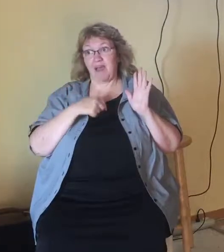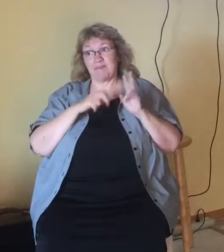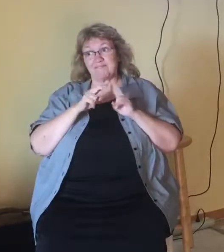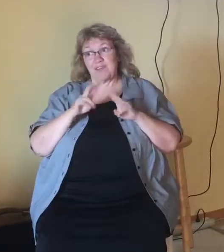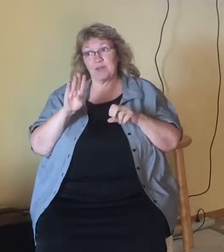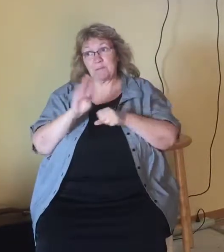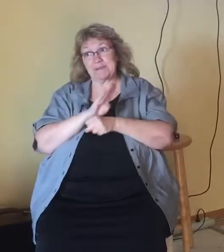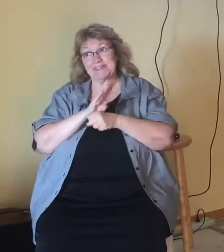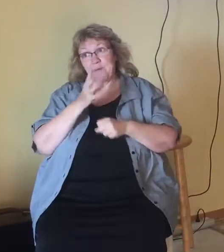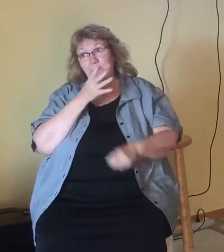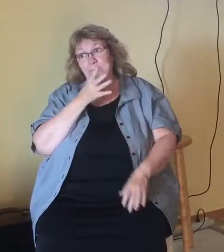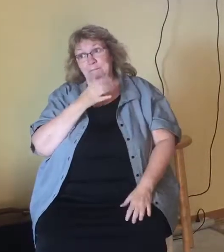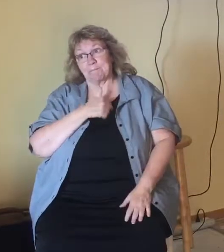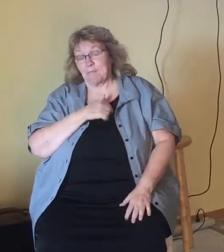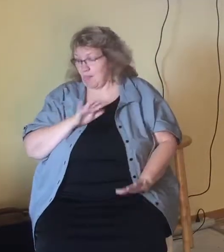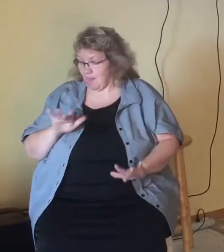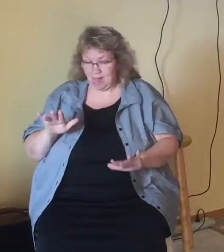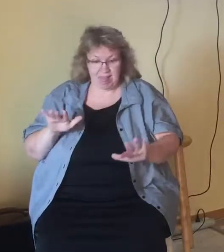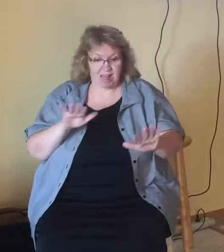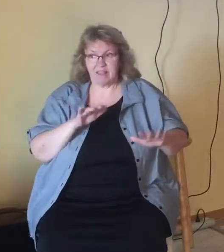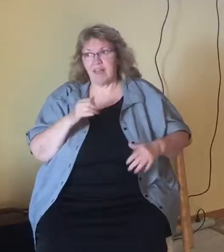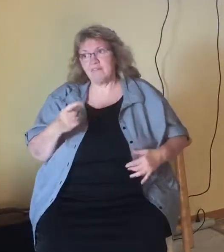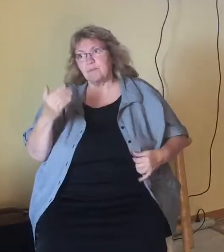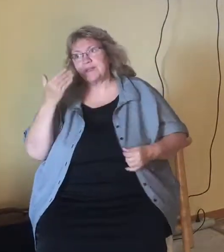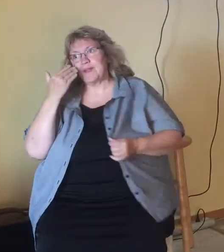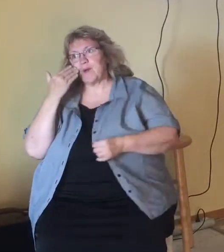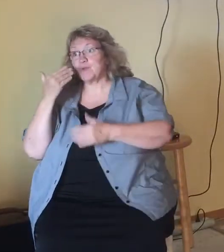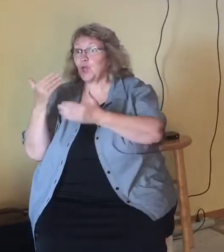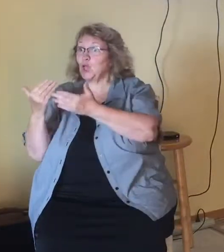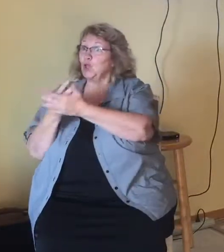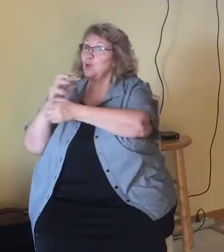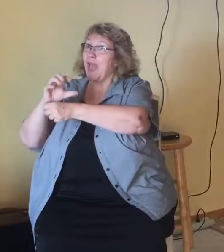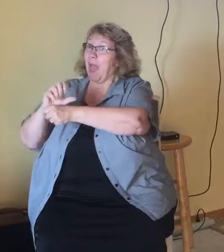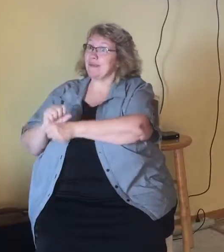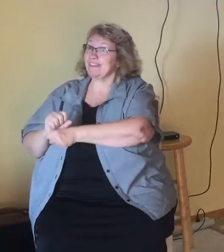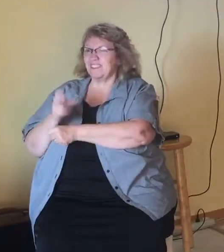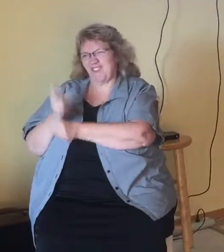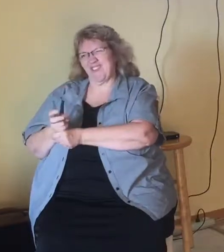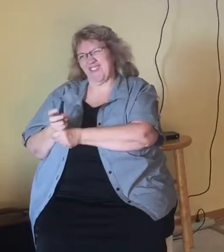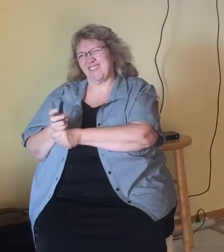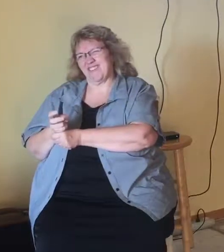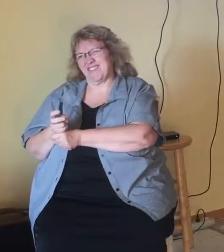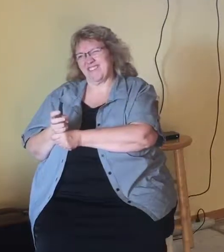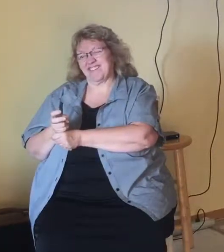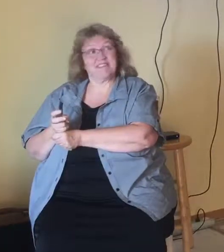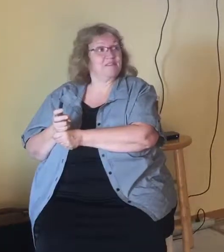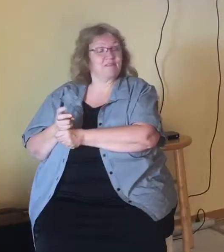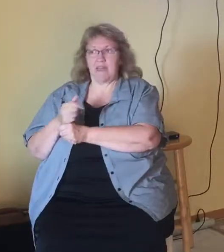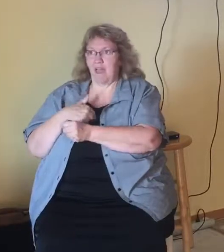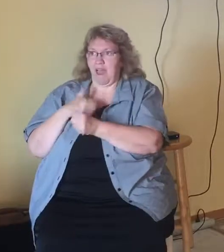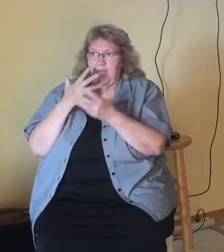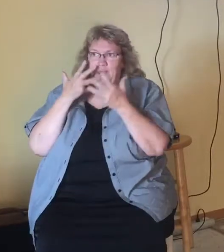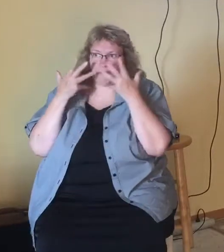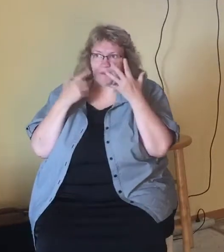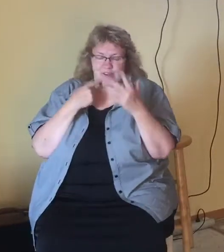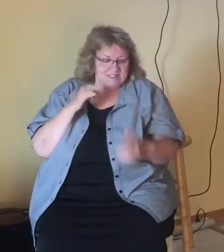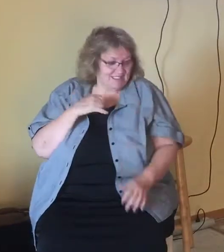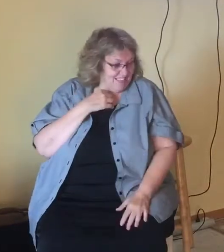busy mom, and everybody knows starting new habits is difficult. I'm almost embarrassed to say